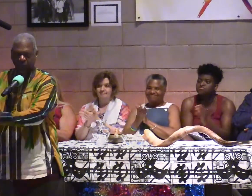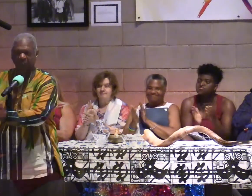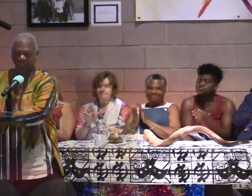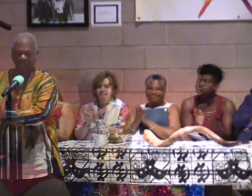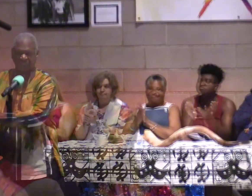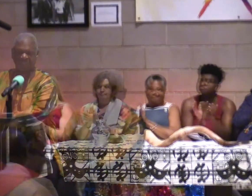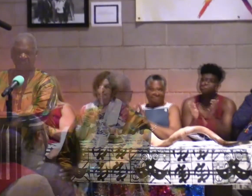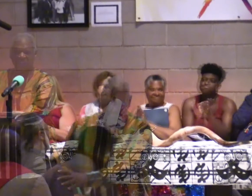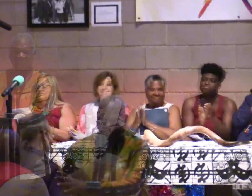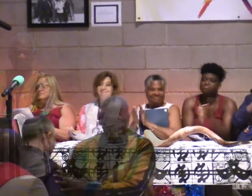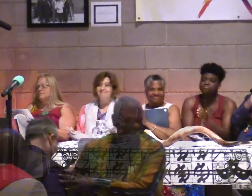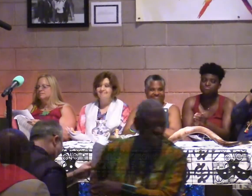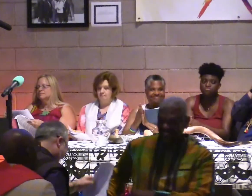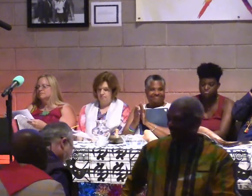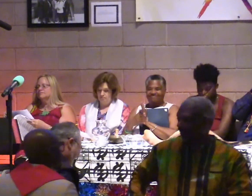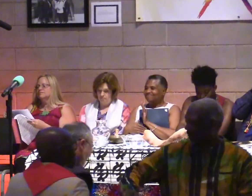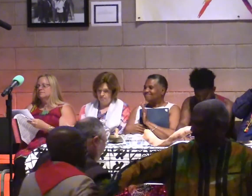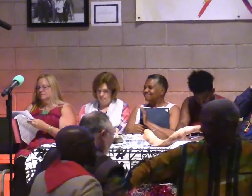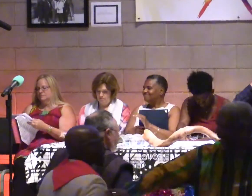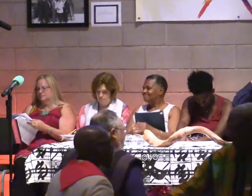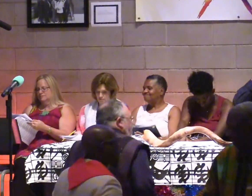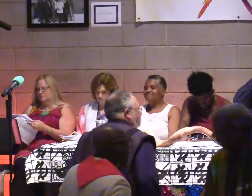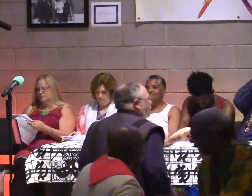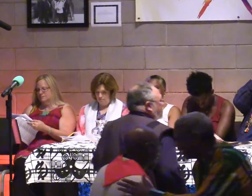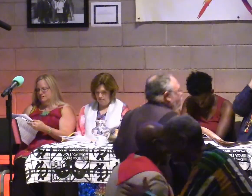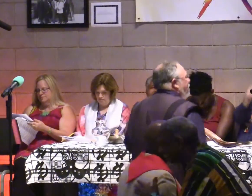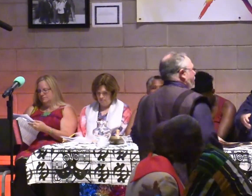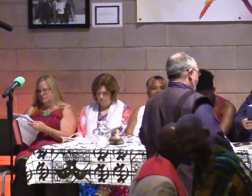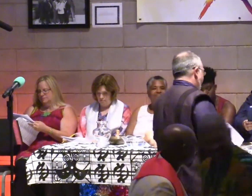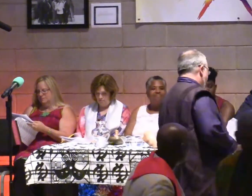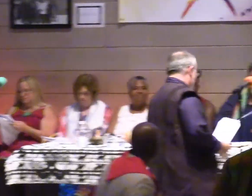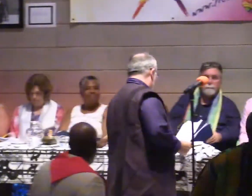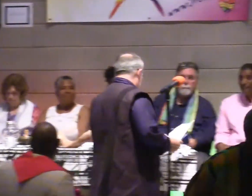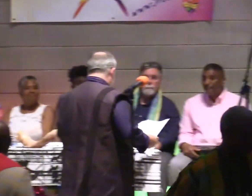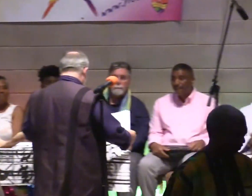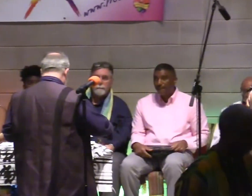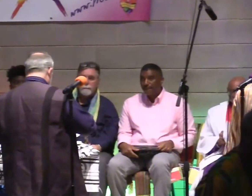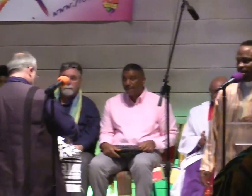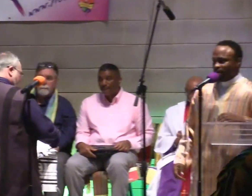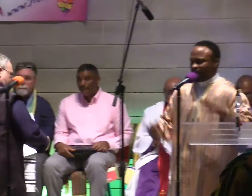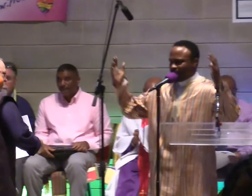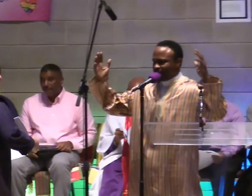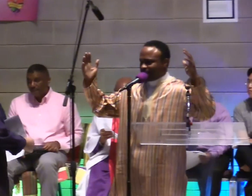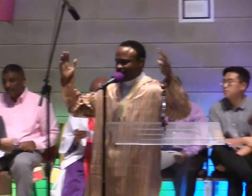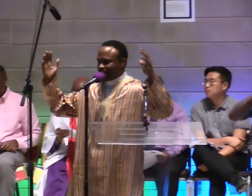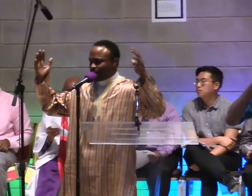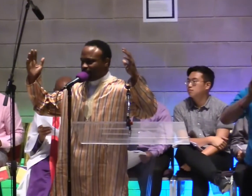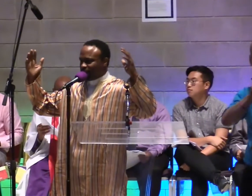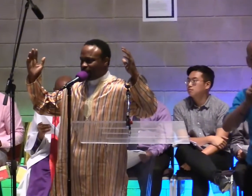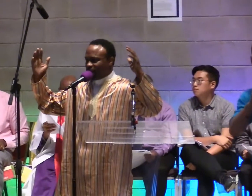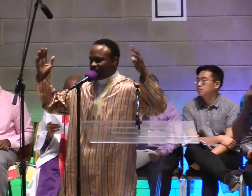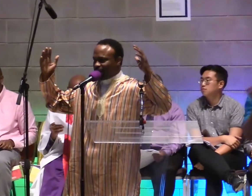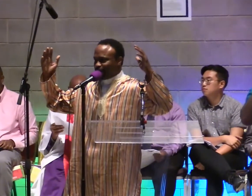the goodness of the day. So thank you, Bishop Cheeks, for summarizing what it means to be